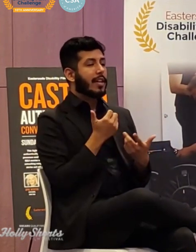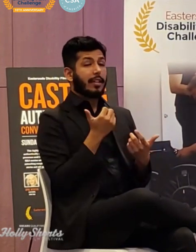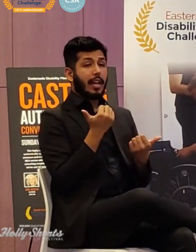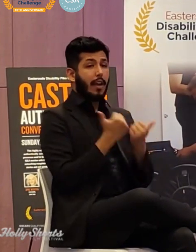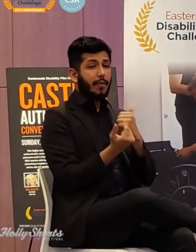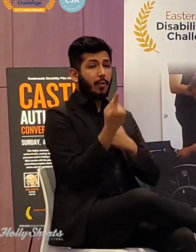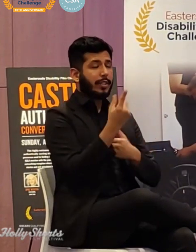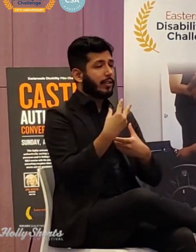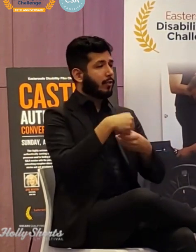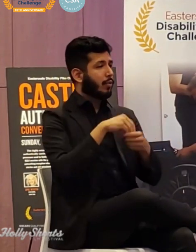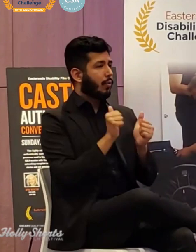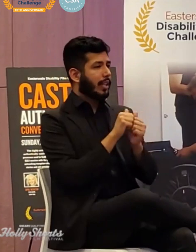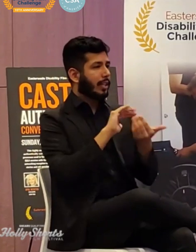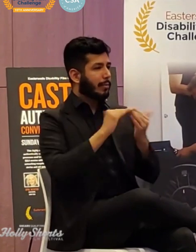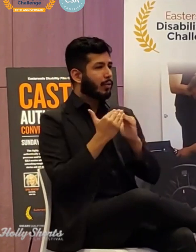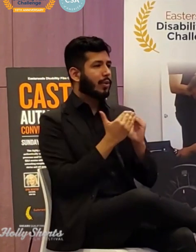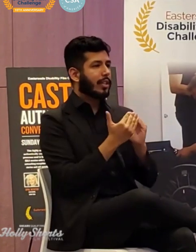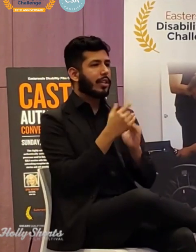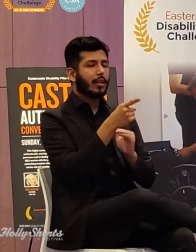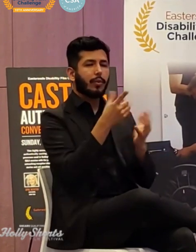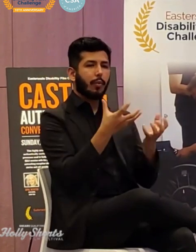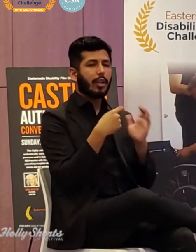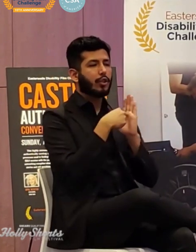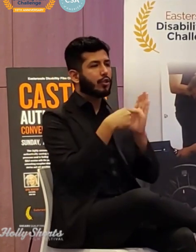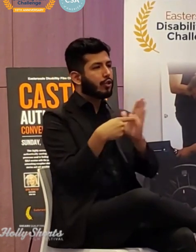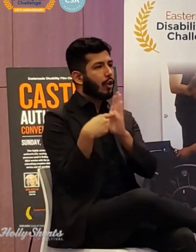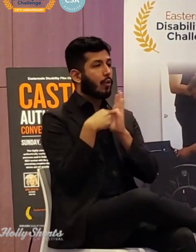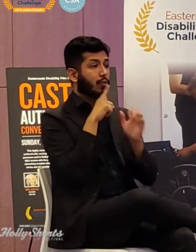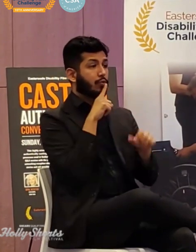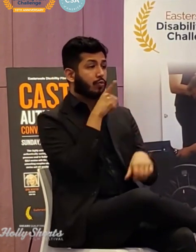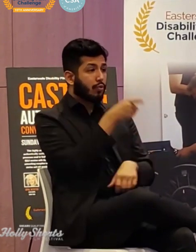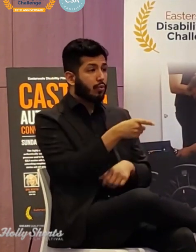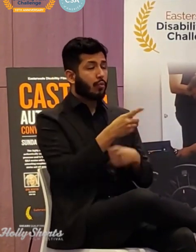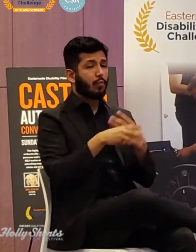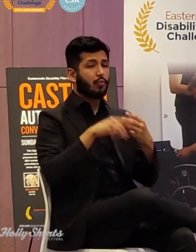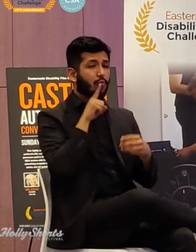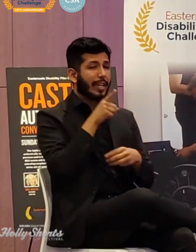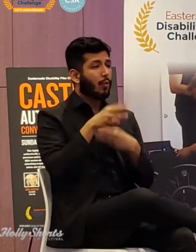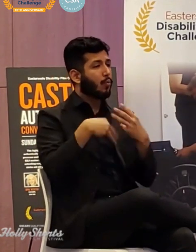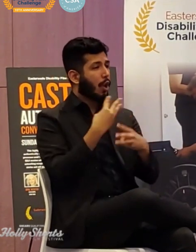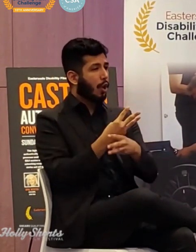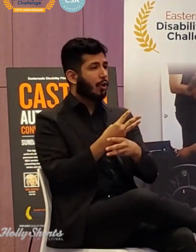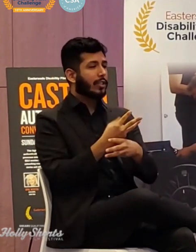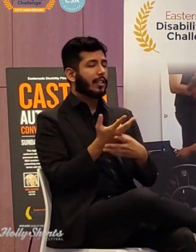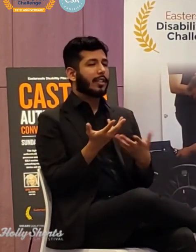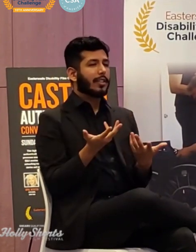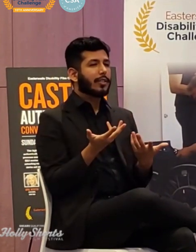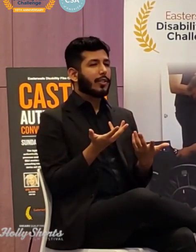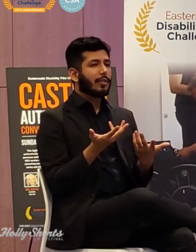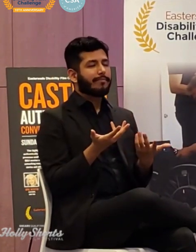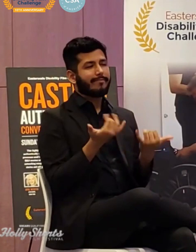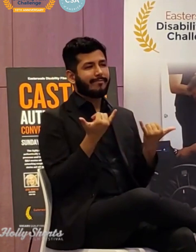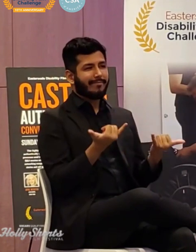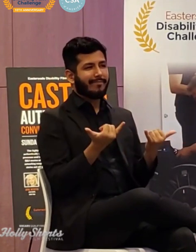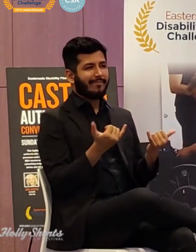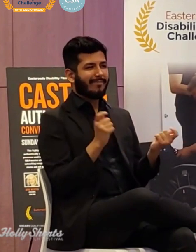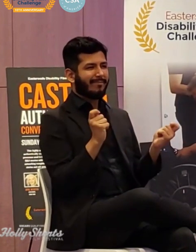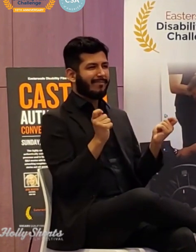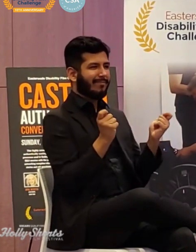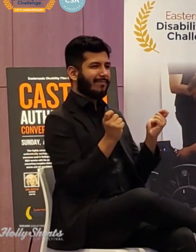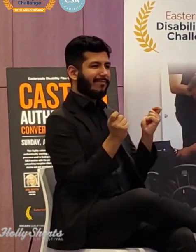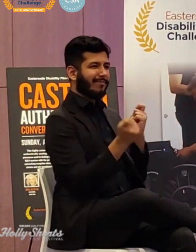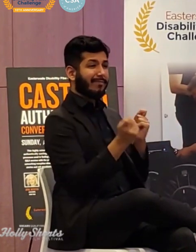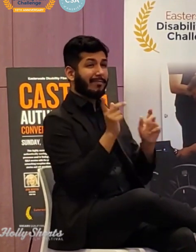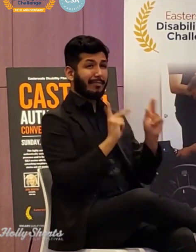and you want to show the world as it exists. So that's kind of where it's going now, is that people are